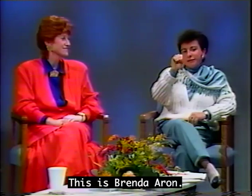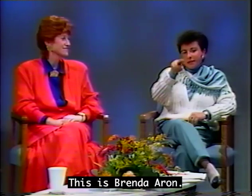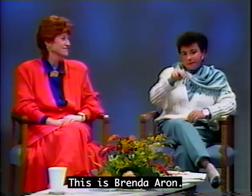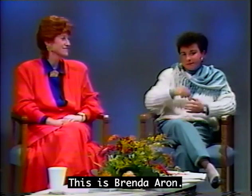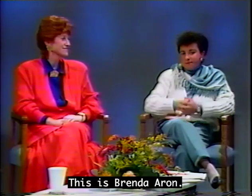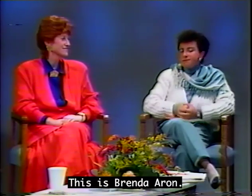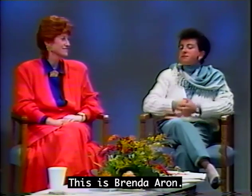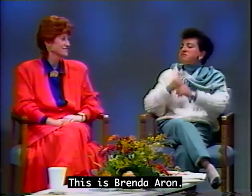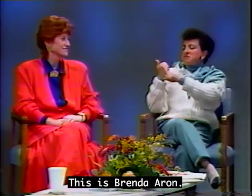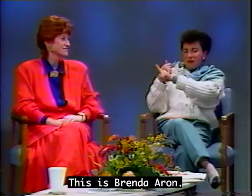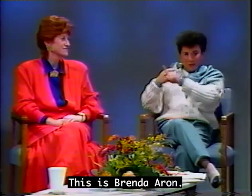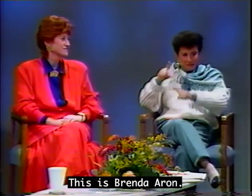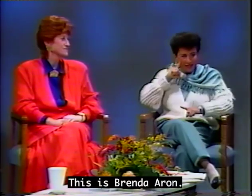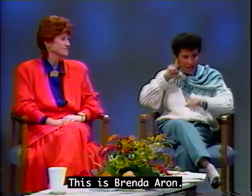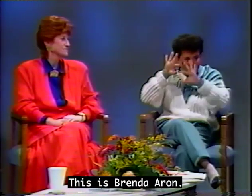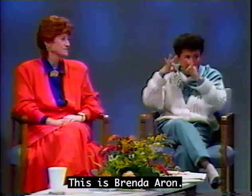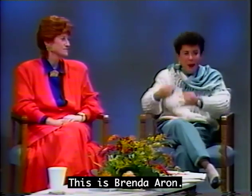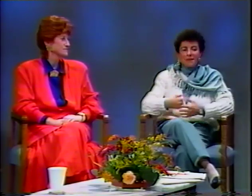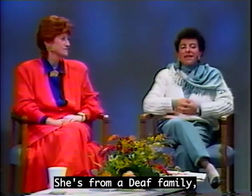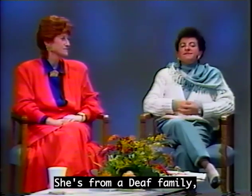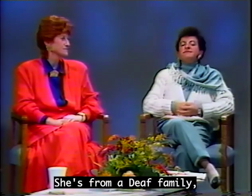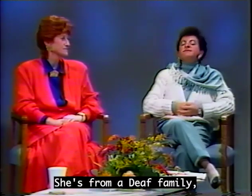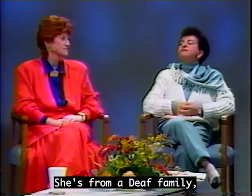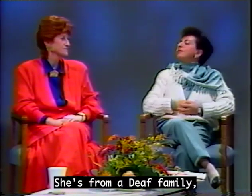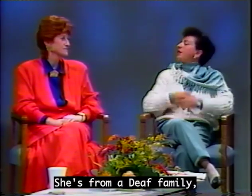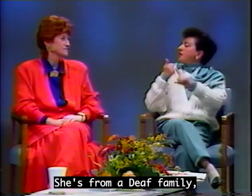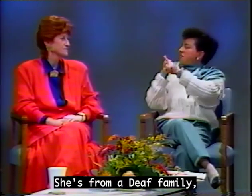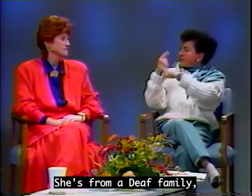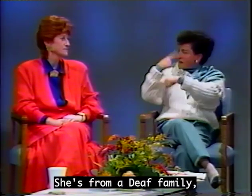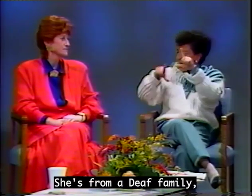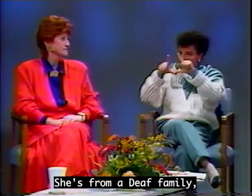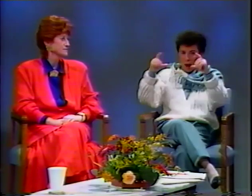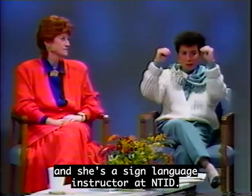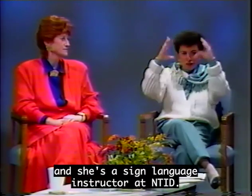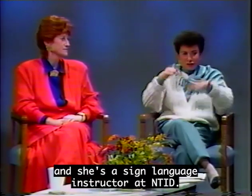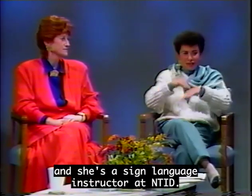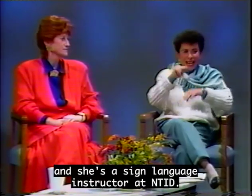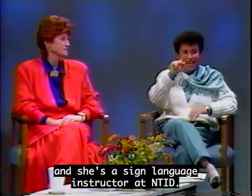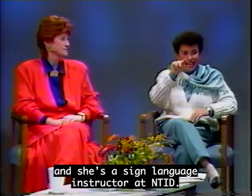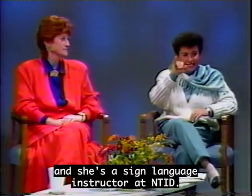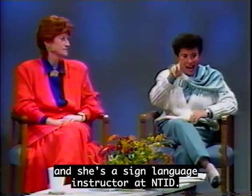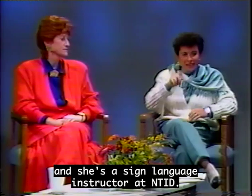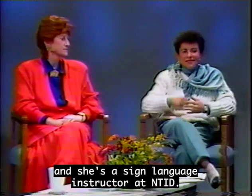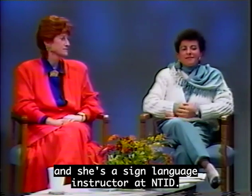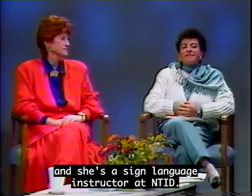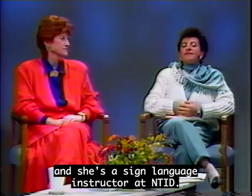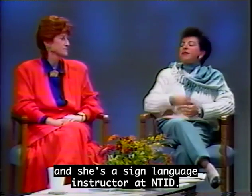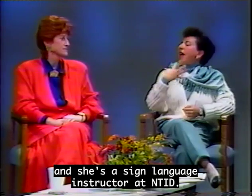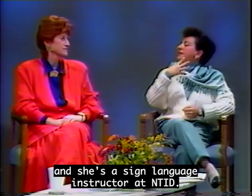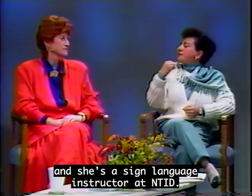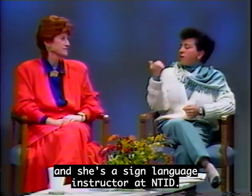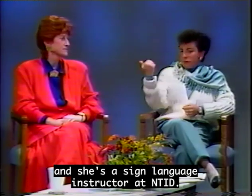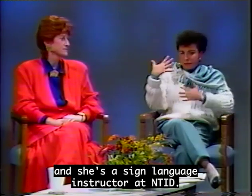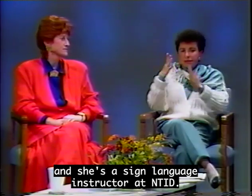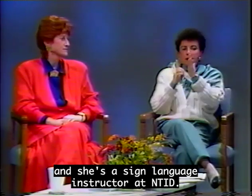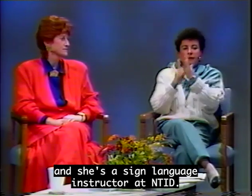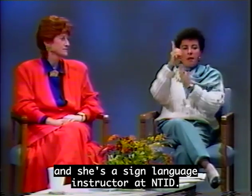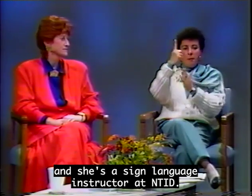is Brenda Aaron. She's from a deaf family, and she's a sign language instructor at NTID.